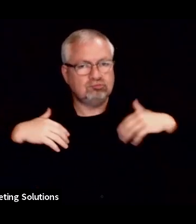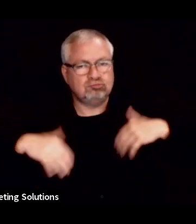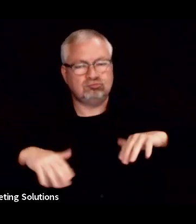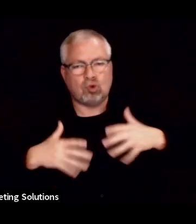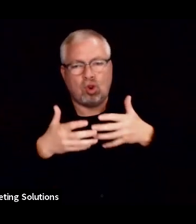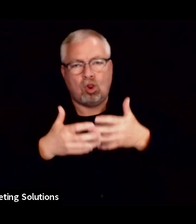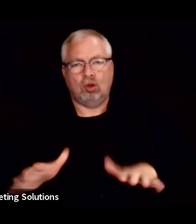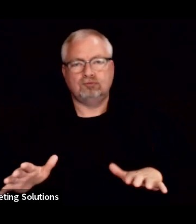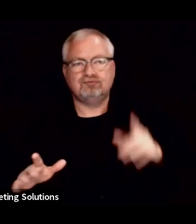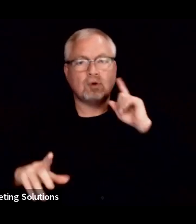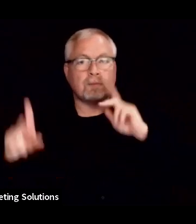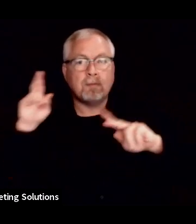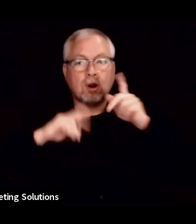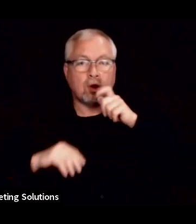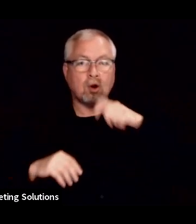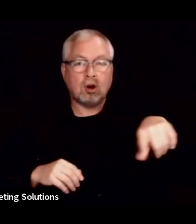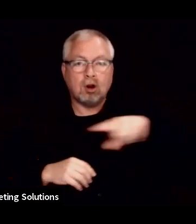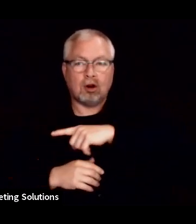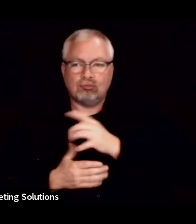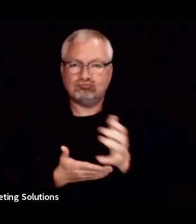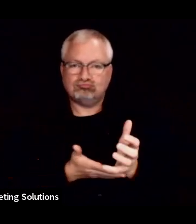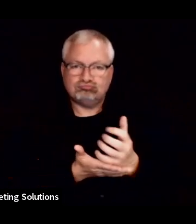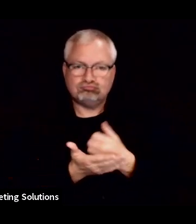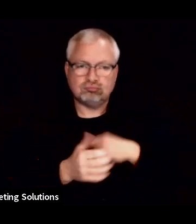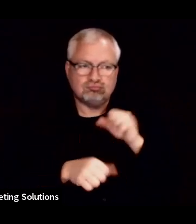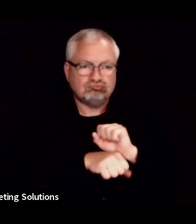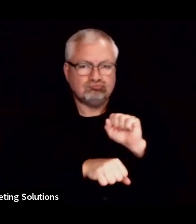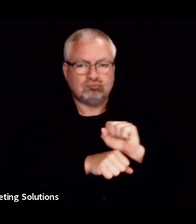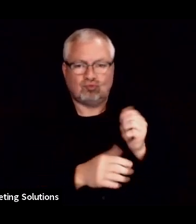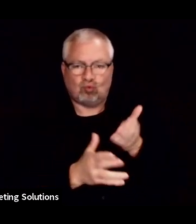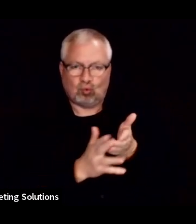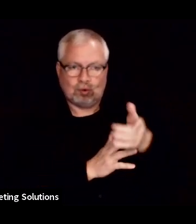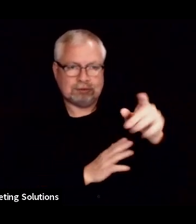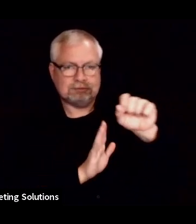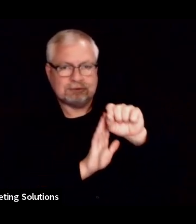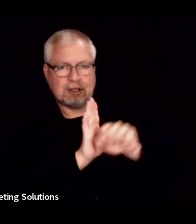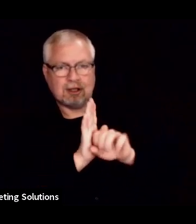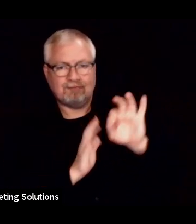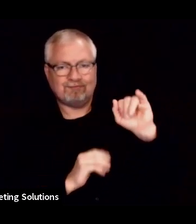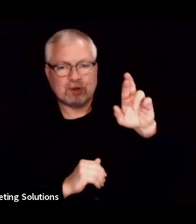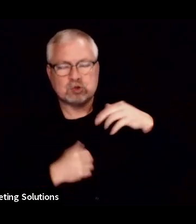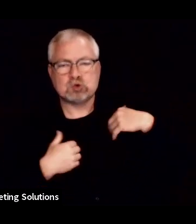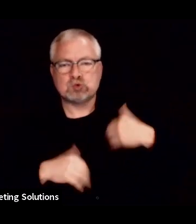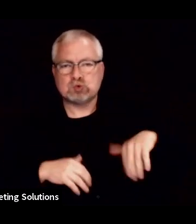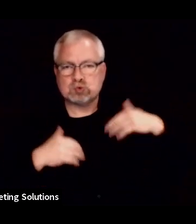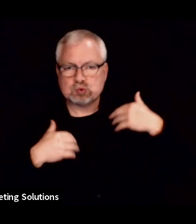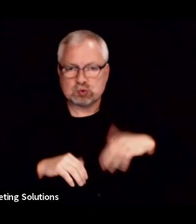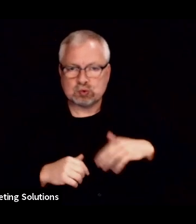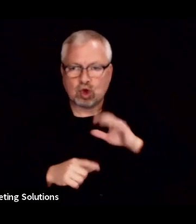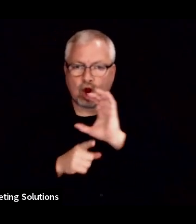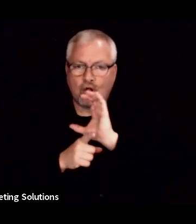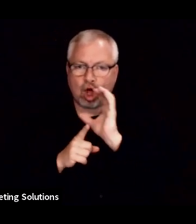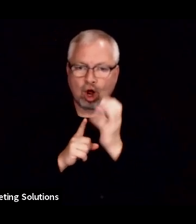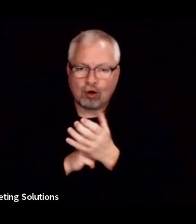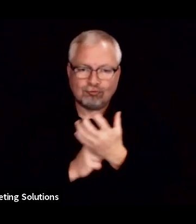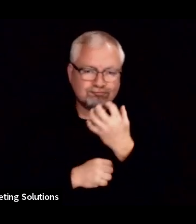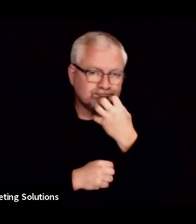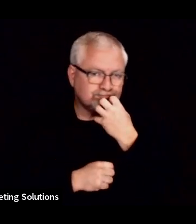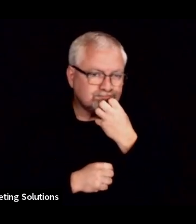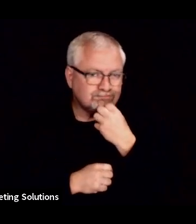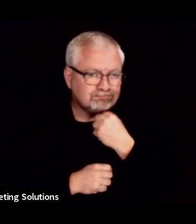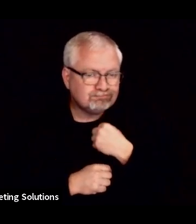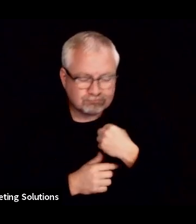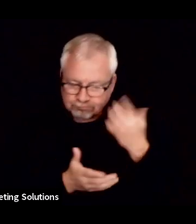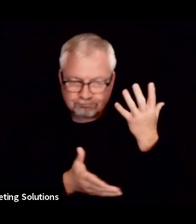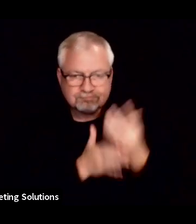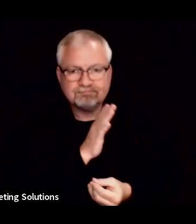livelihoods are tied directly to the fair, and a huge cultural loss for all of us. So there's nothing I can say other